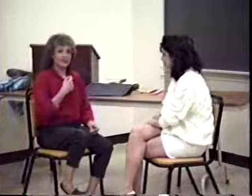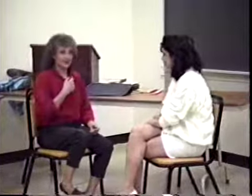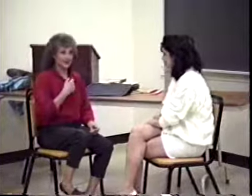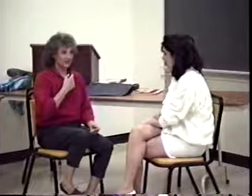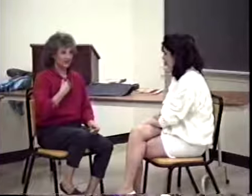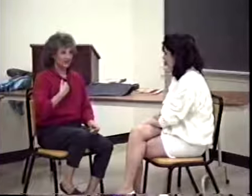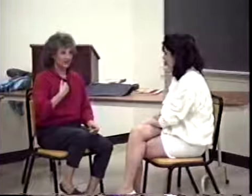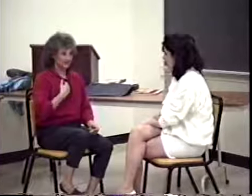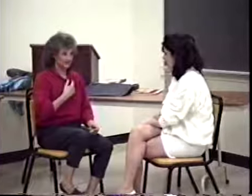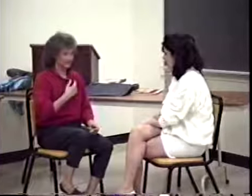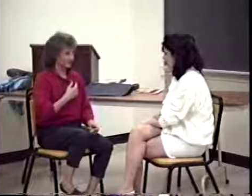I